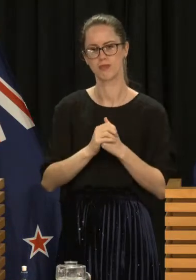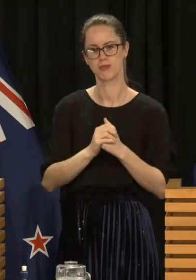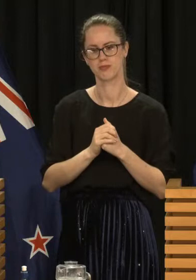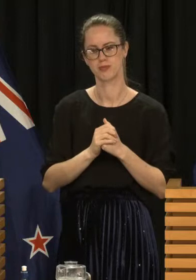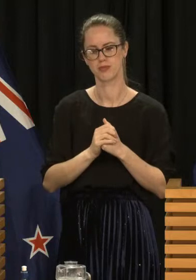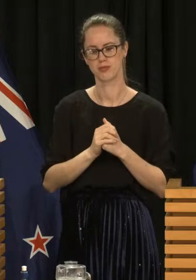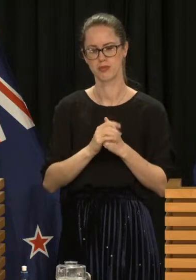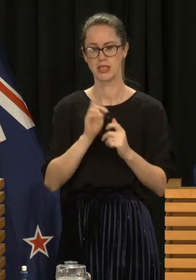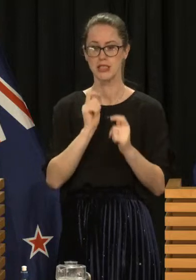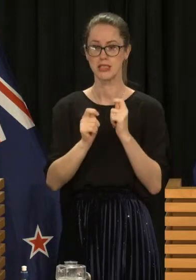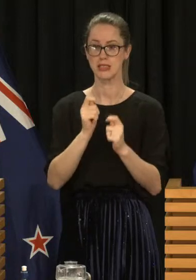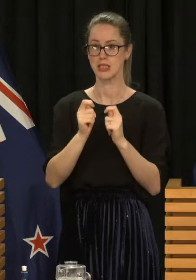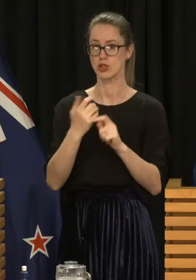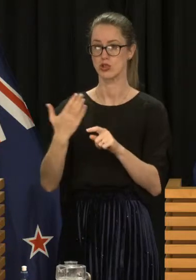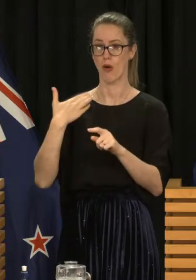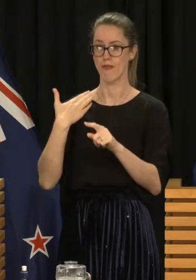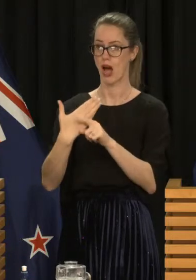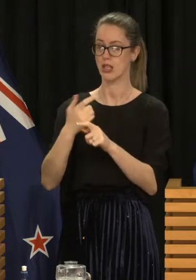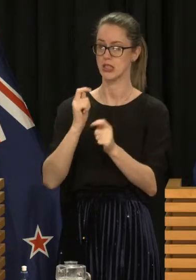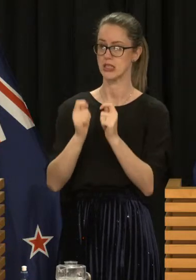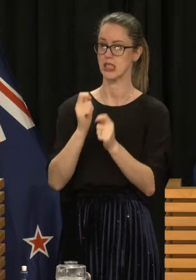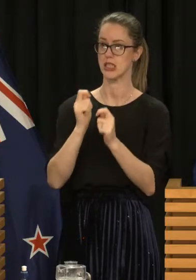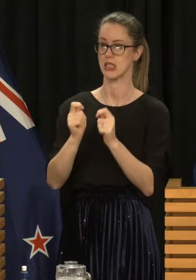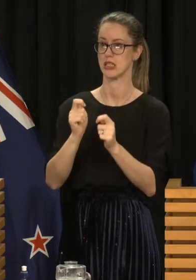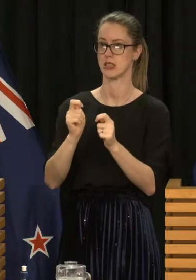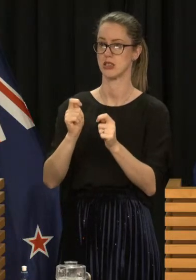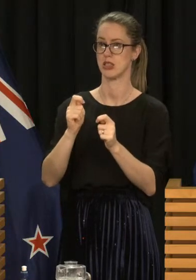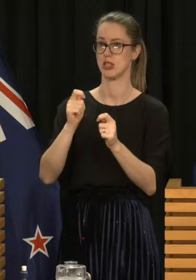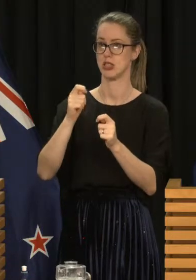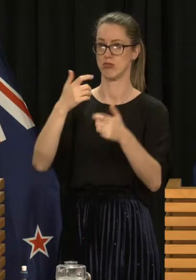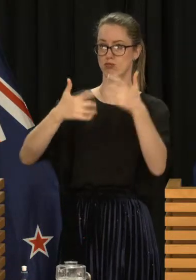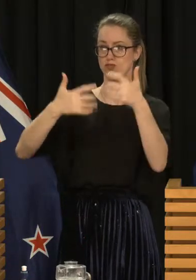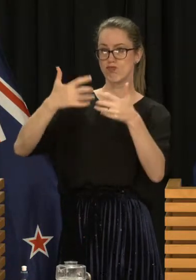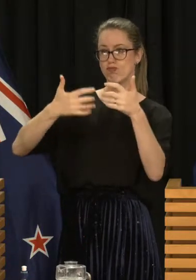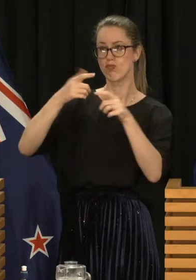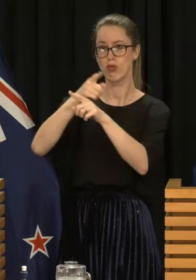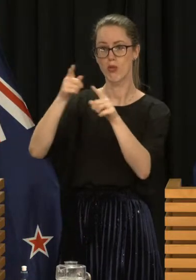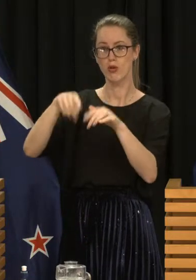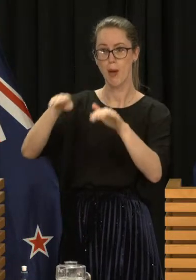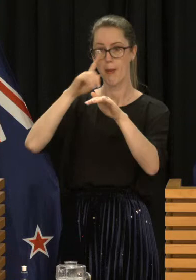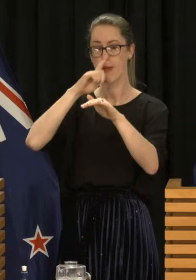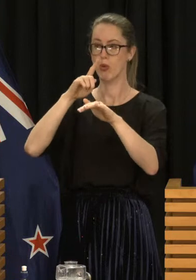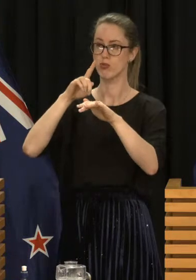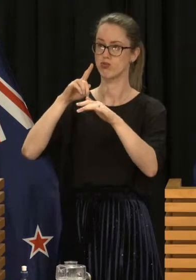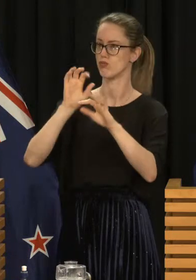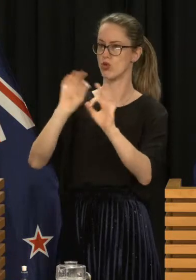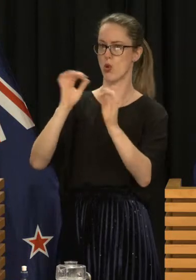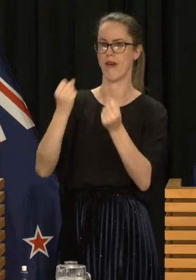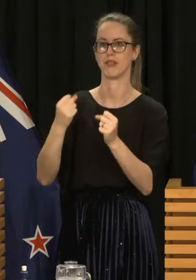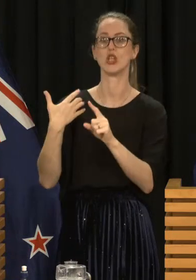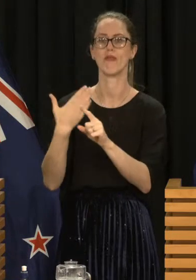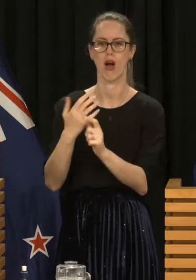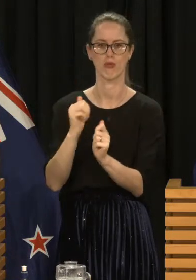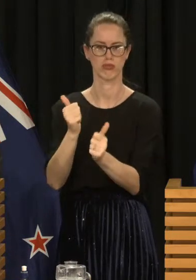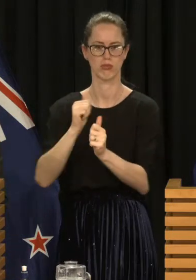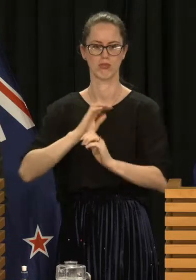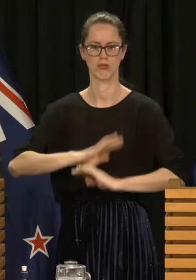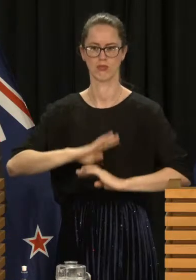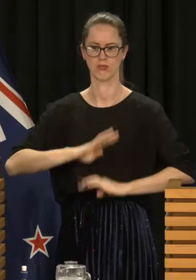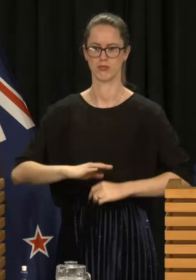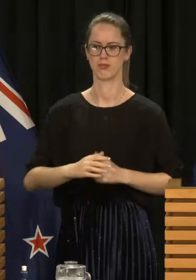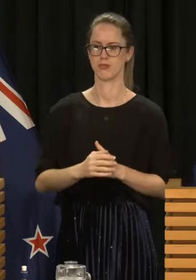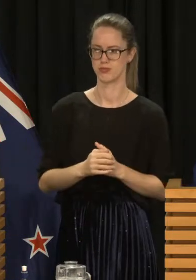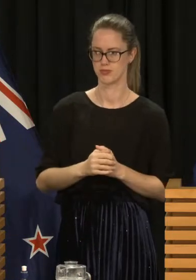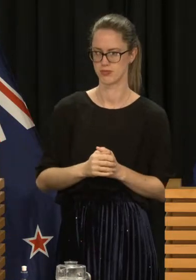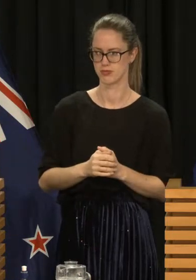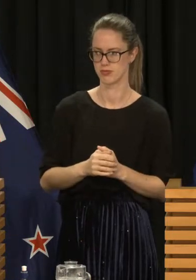see from the testing results, the first batch of testing results are in. That's very encouraging, what we're seeing. We know